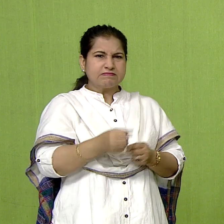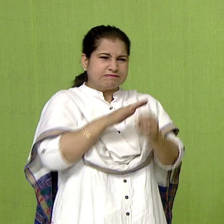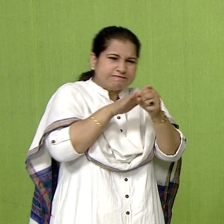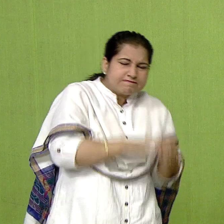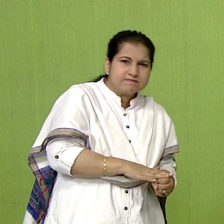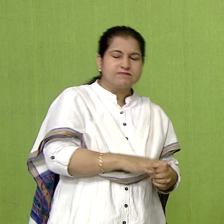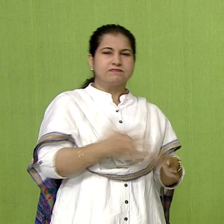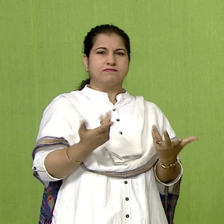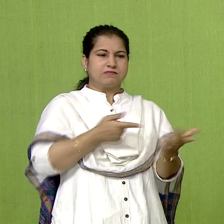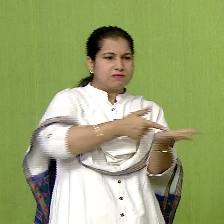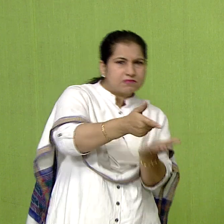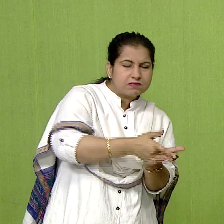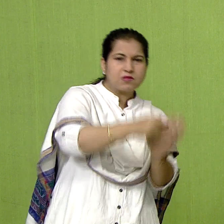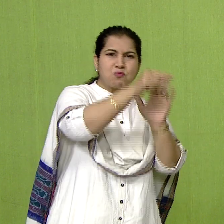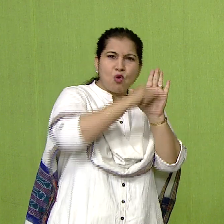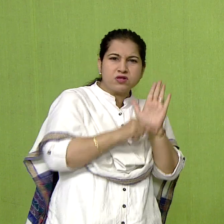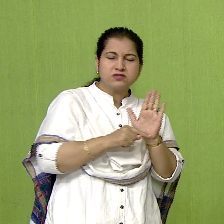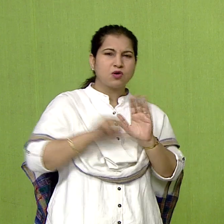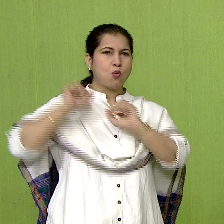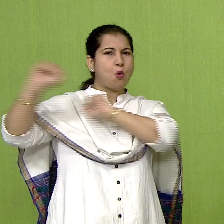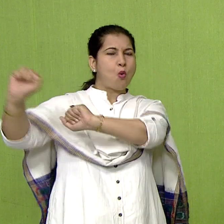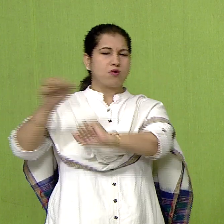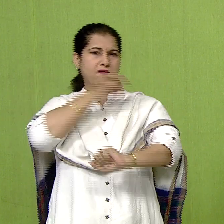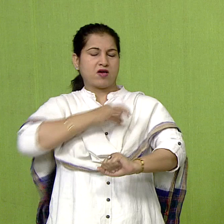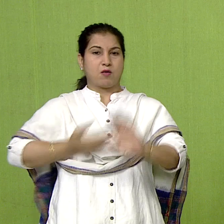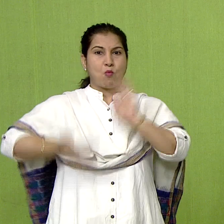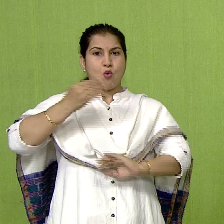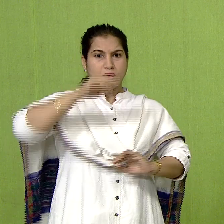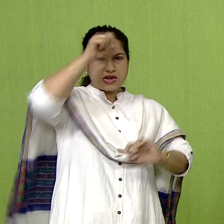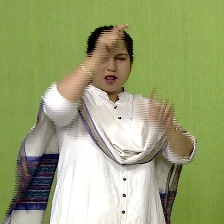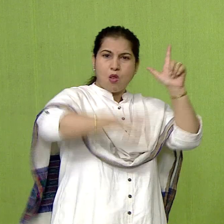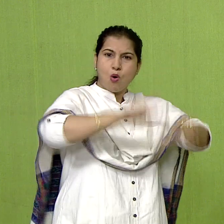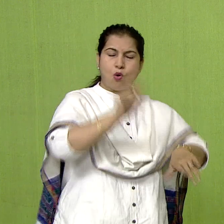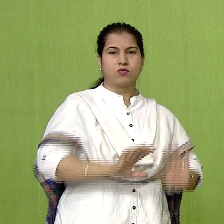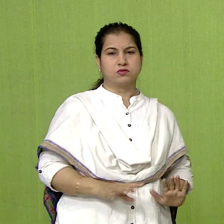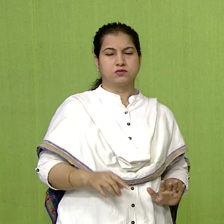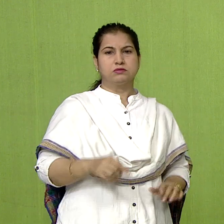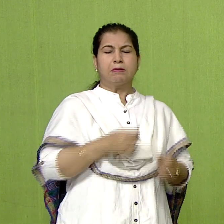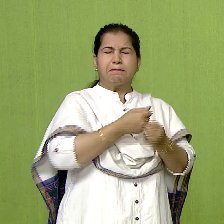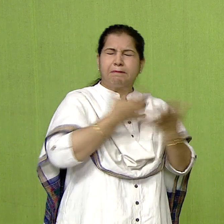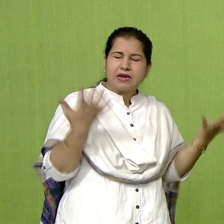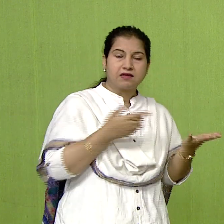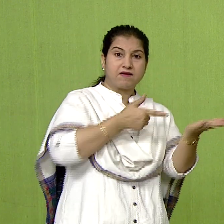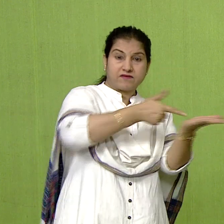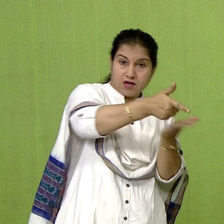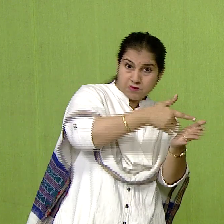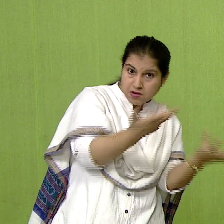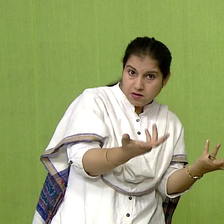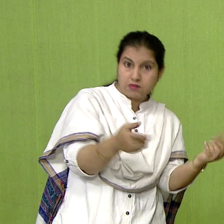and agricultural policies, and as a result, various farmers and